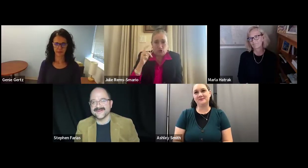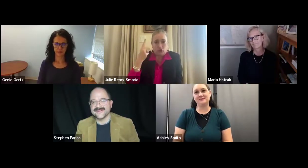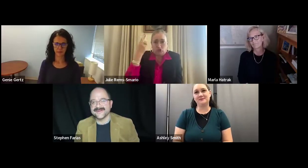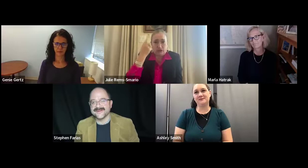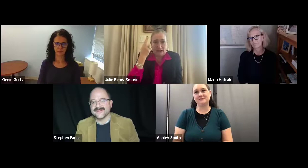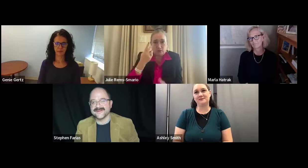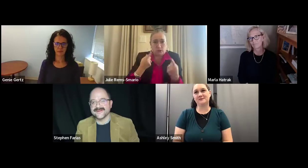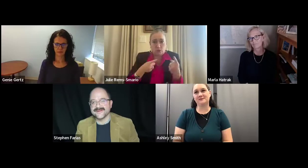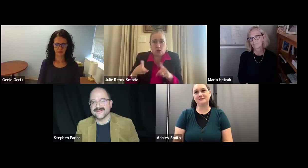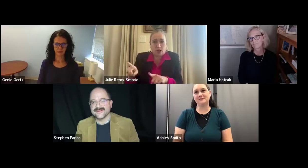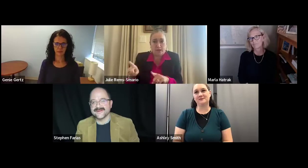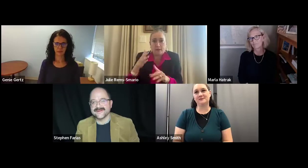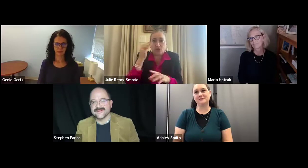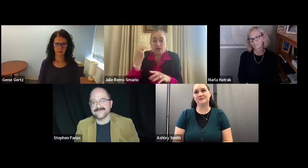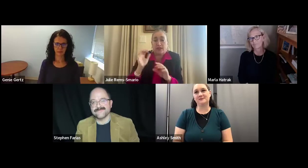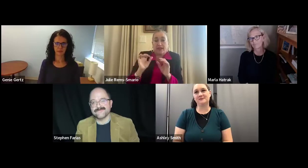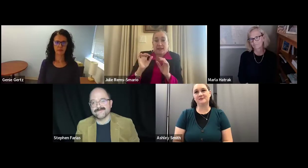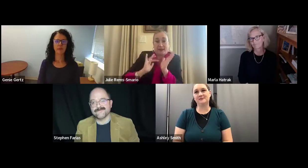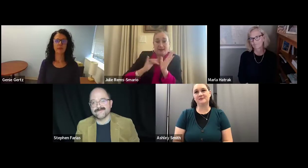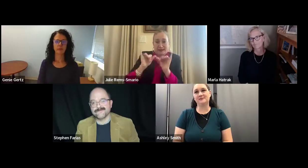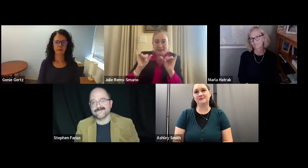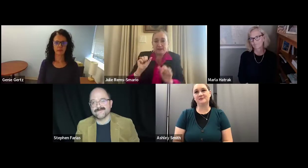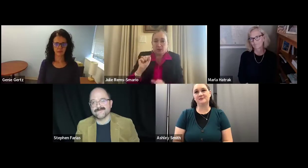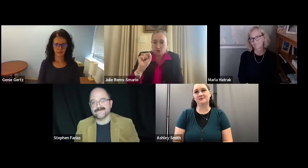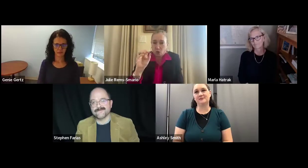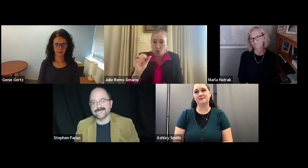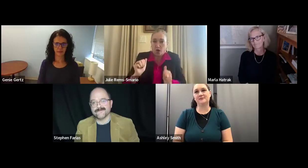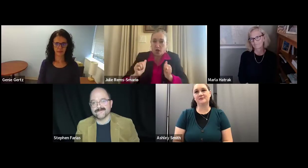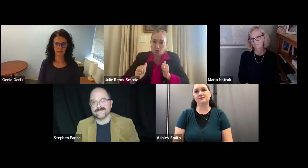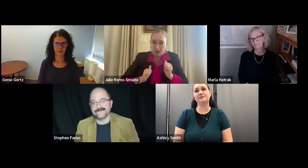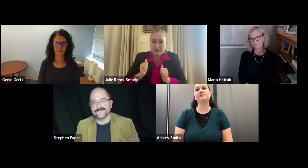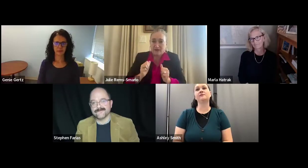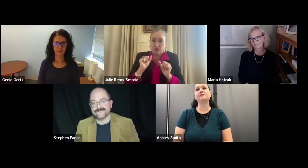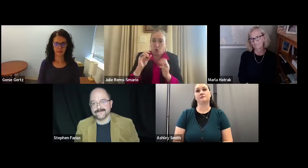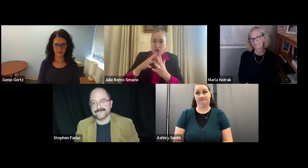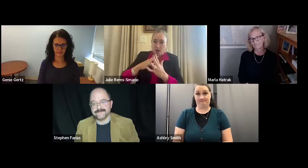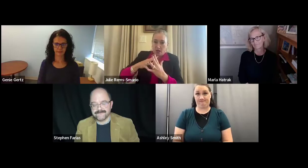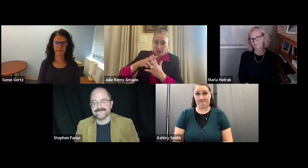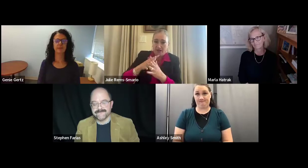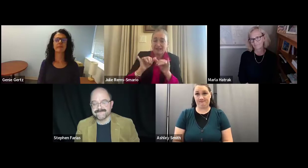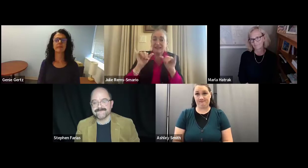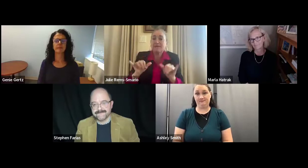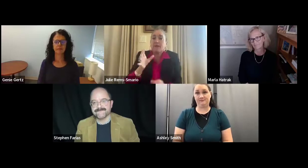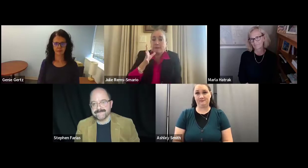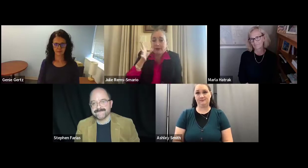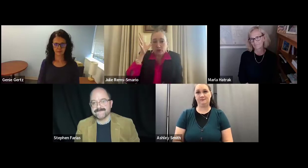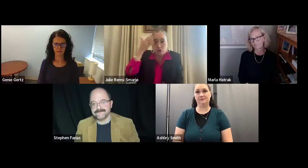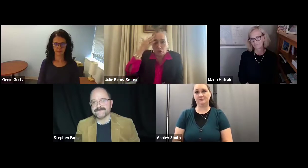see, and that parents are sometimes not even aware. And so what happens is the medical community becomes so